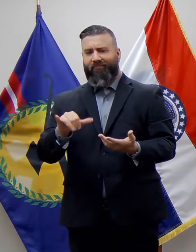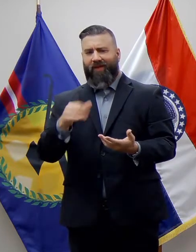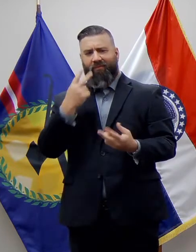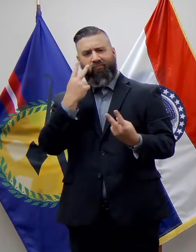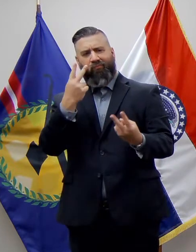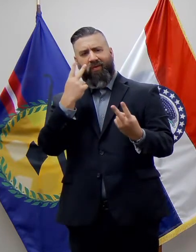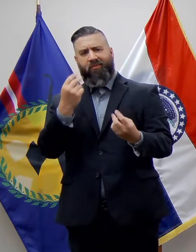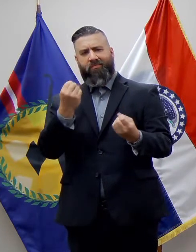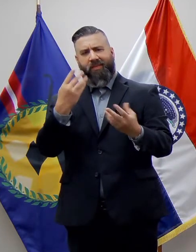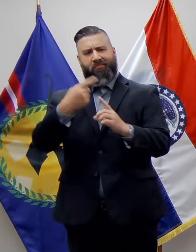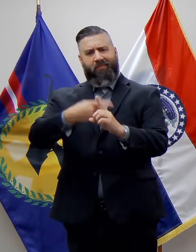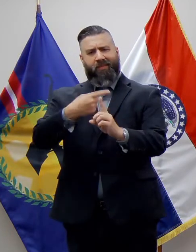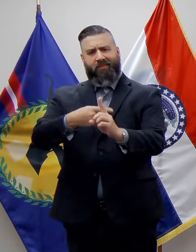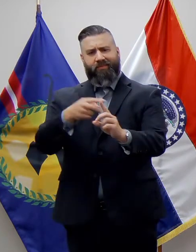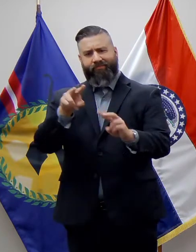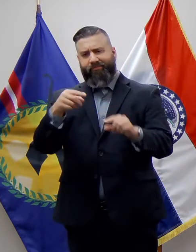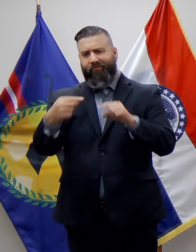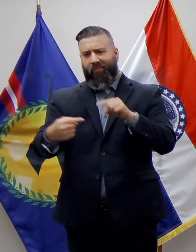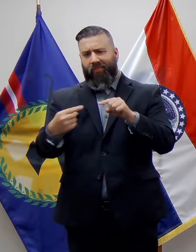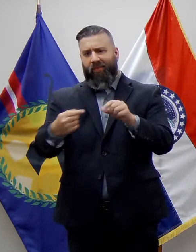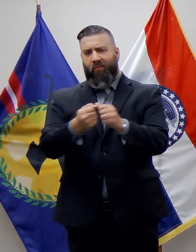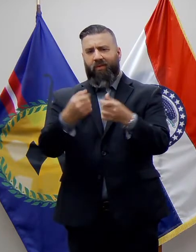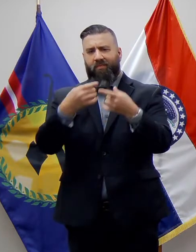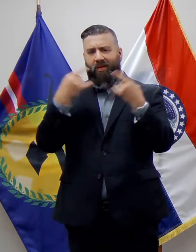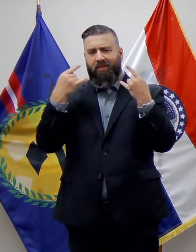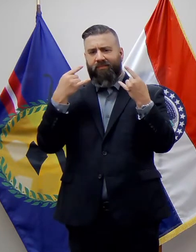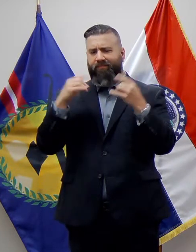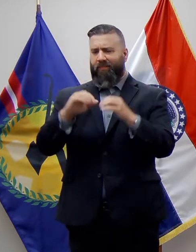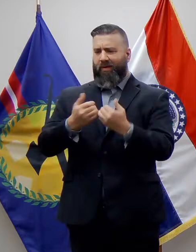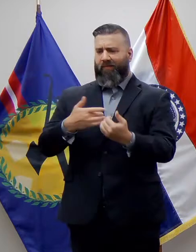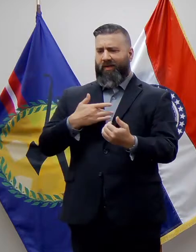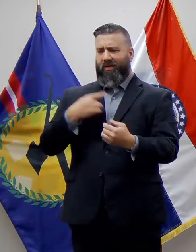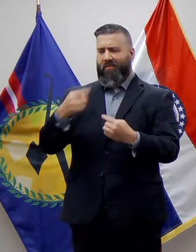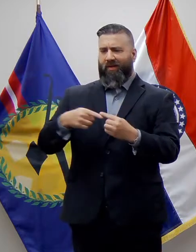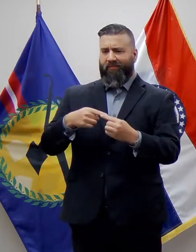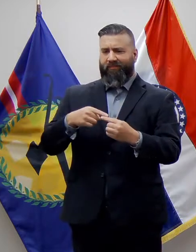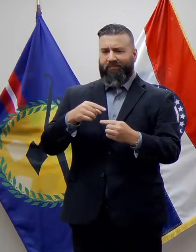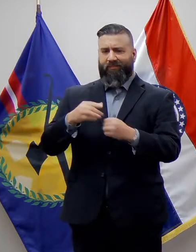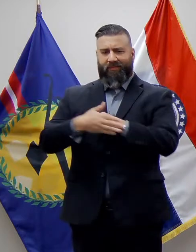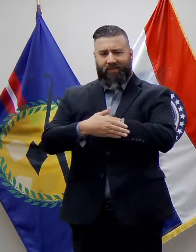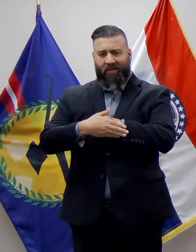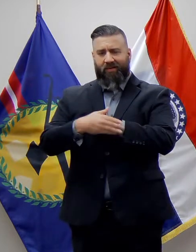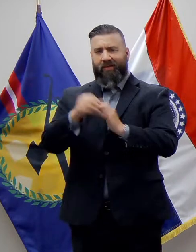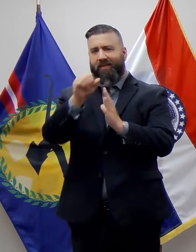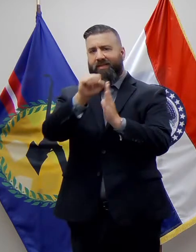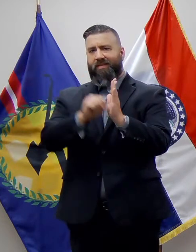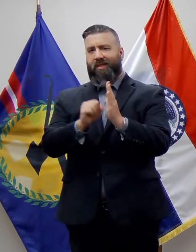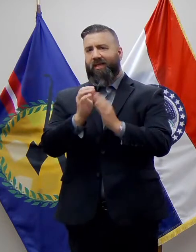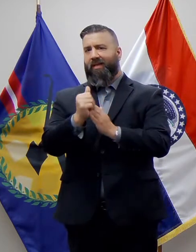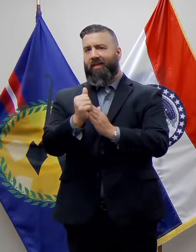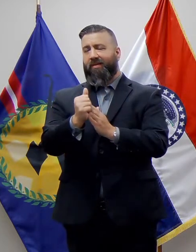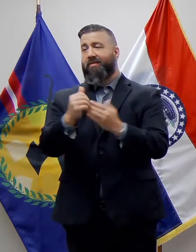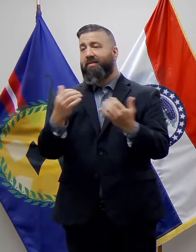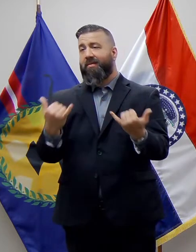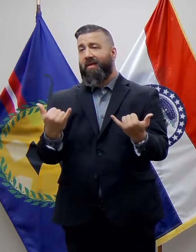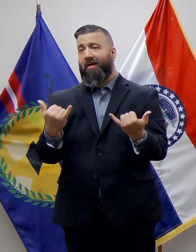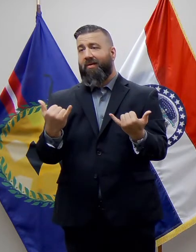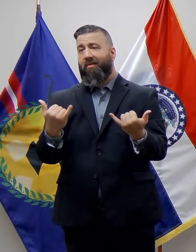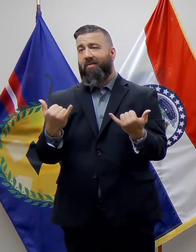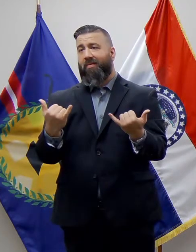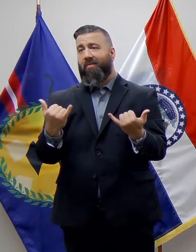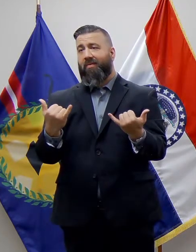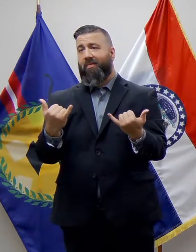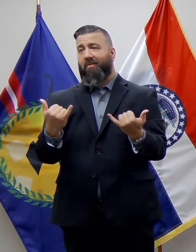your colleagues, about leaders in the state, and this mandate now being no more?